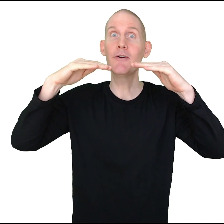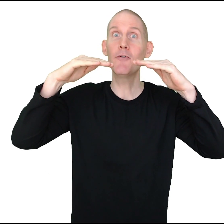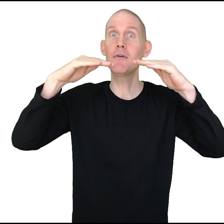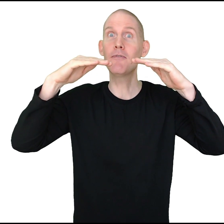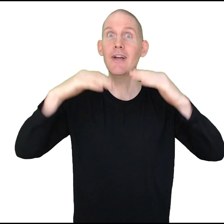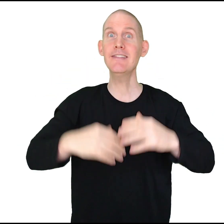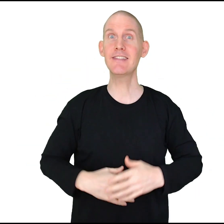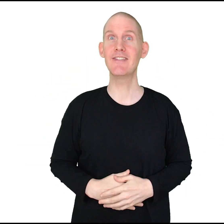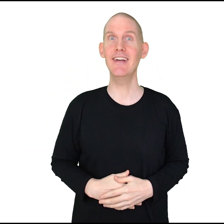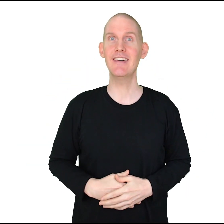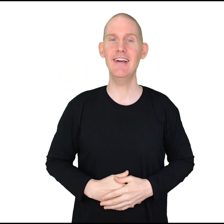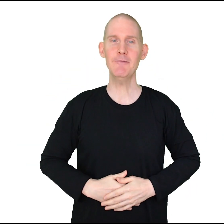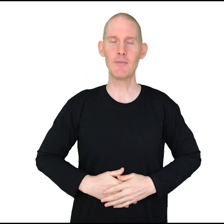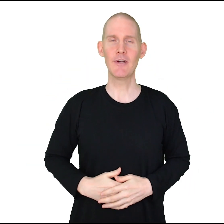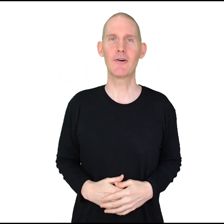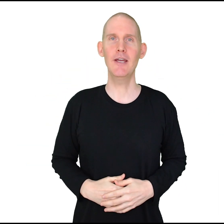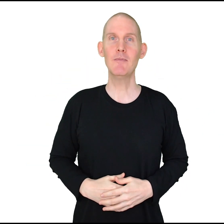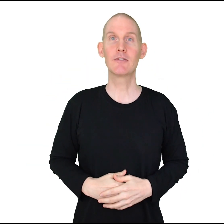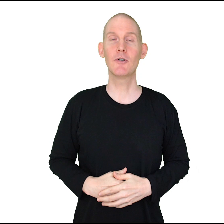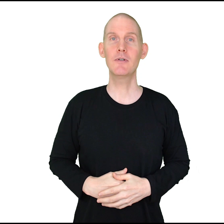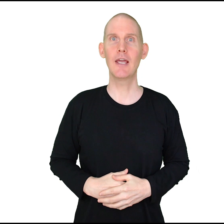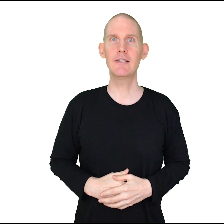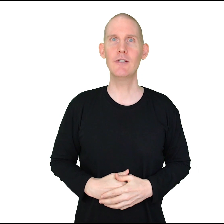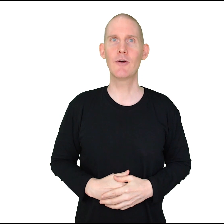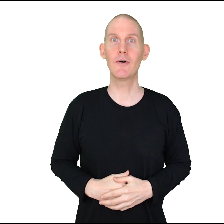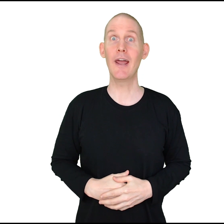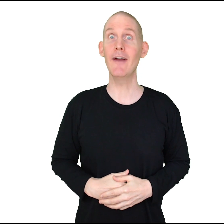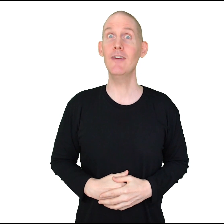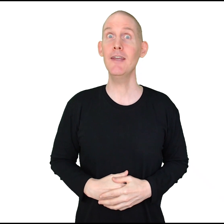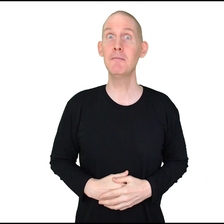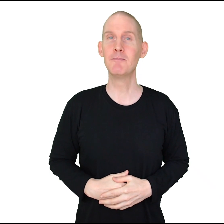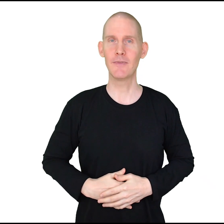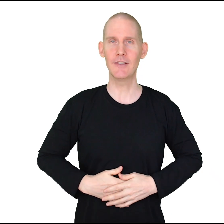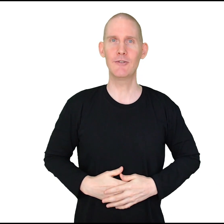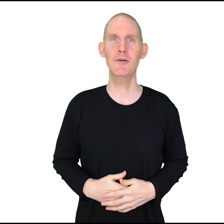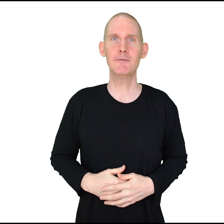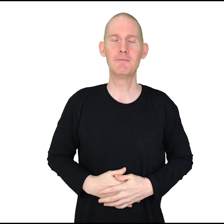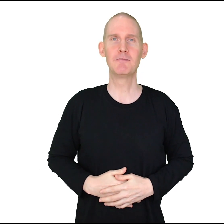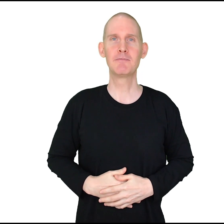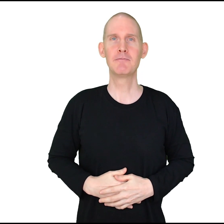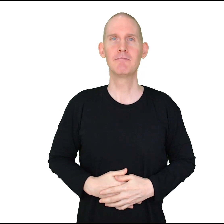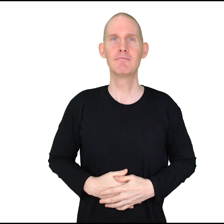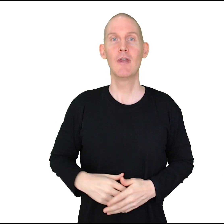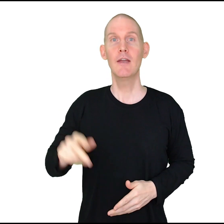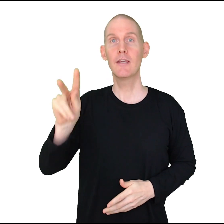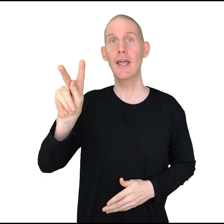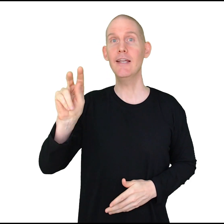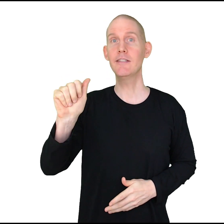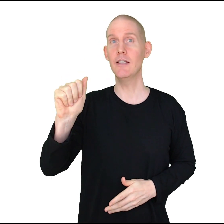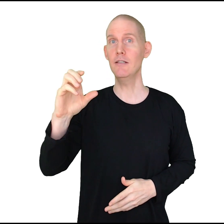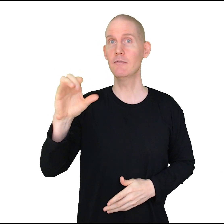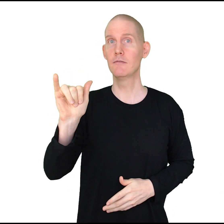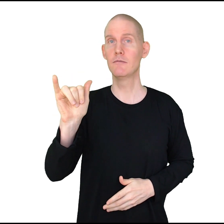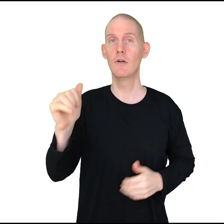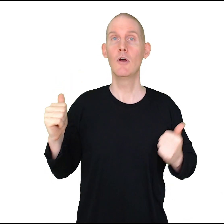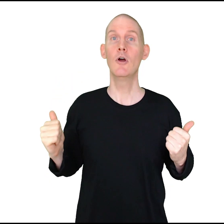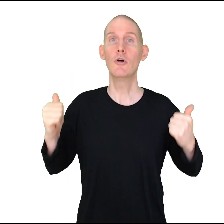a fence, right? Okay, so KACY, coat, heavy. Let's do it. KACY,